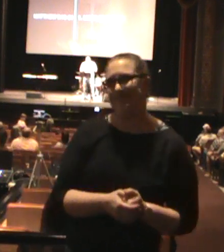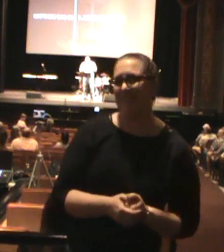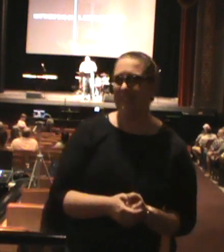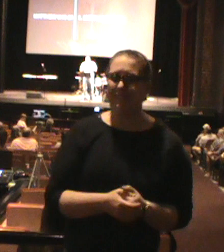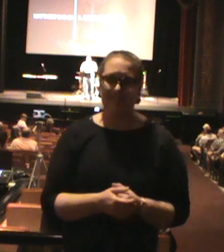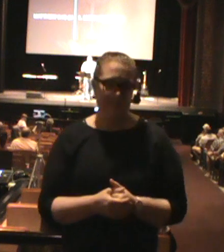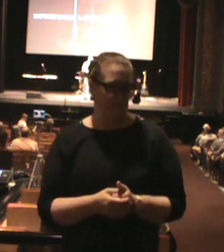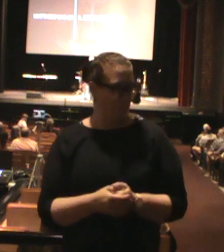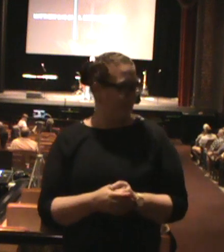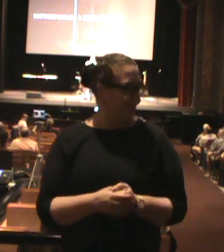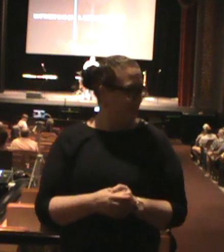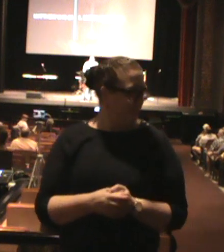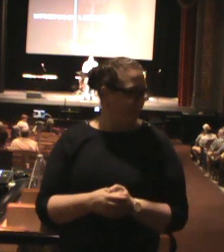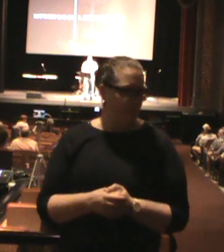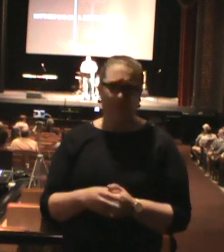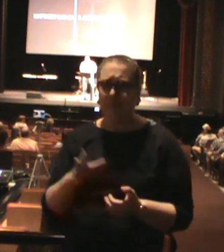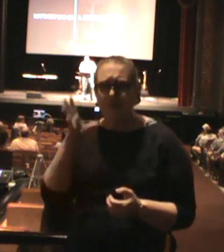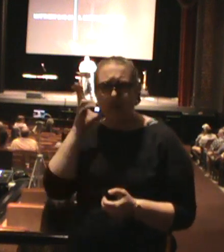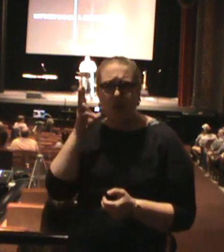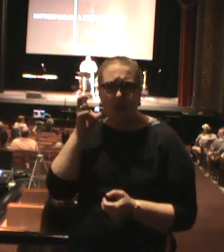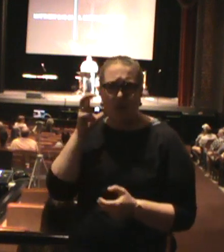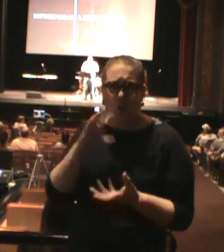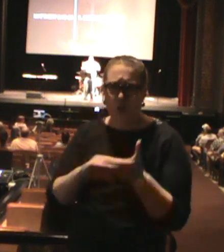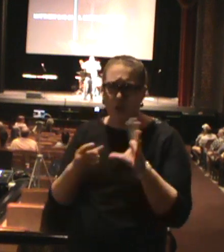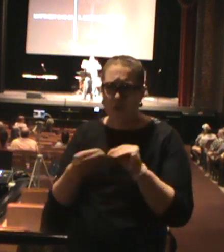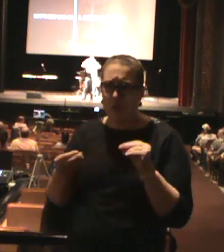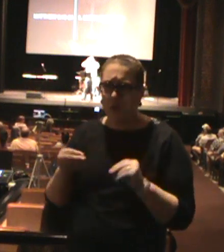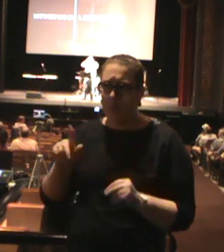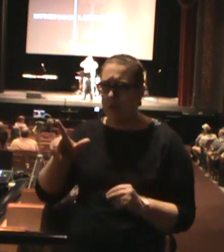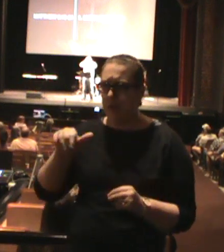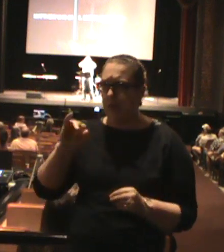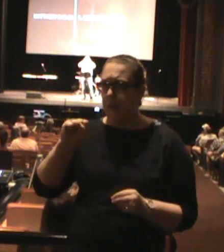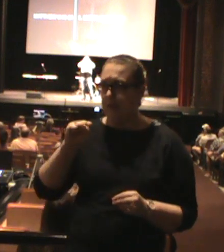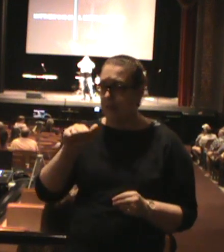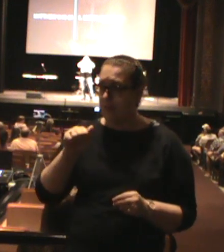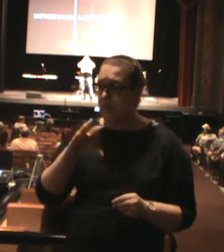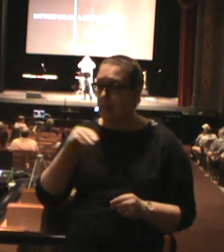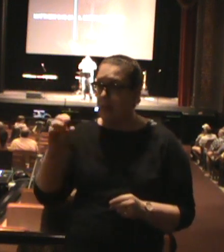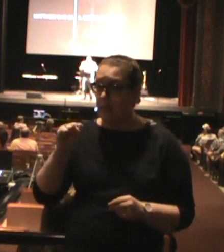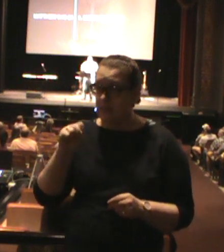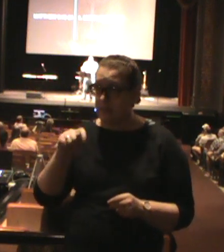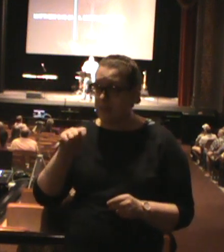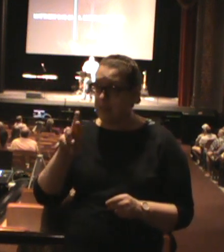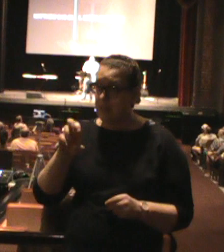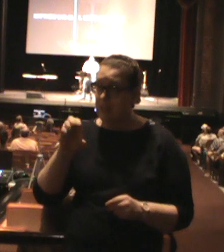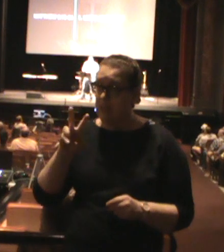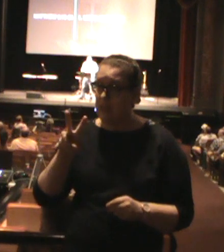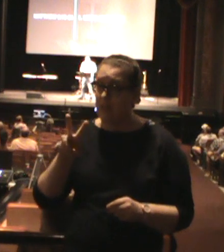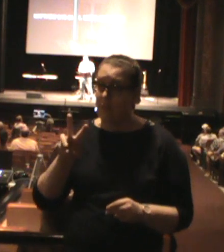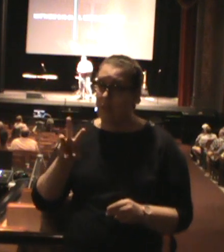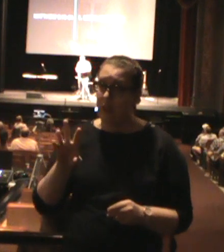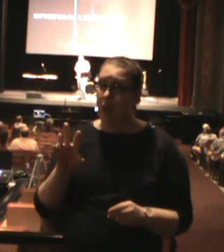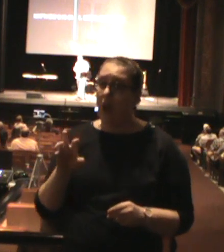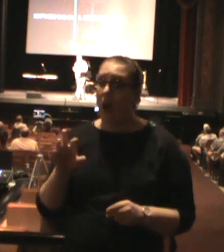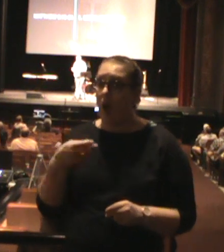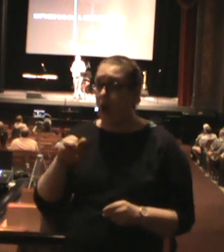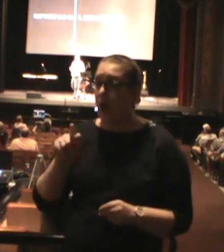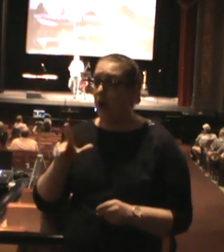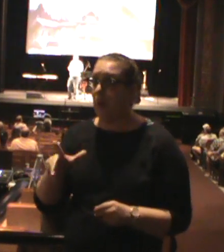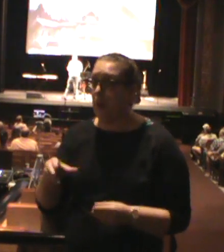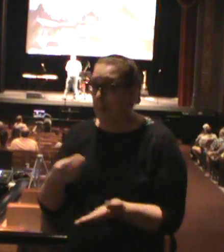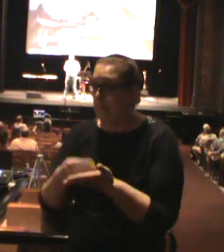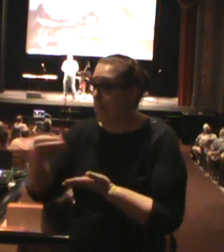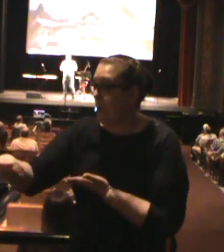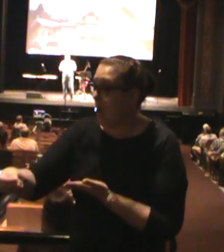good. I heard a story about Lisa and Steve Holland. This is a crazy story. They bought their dream piece of land in